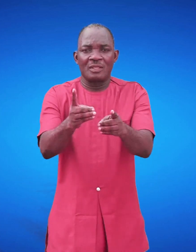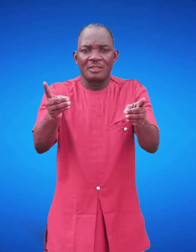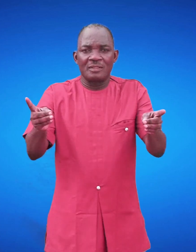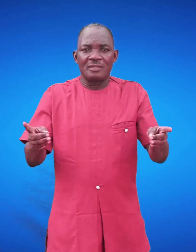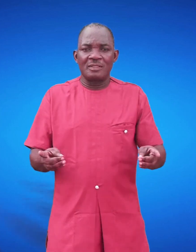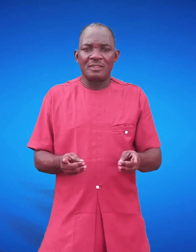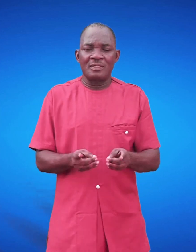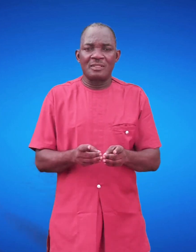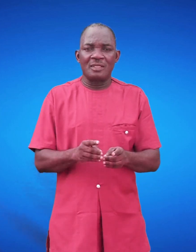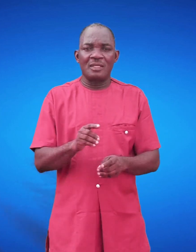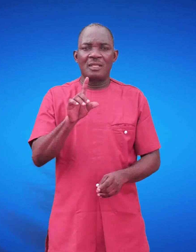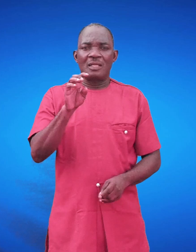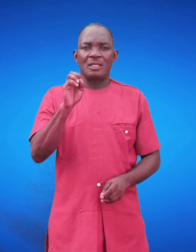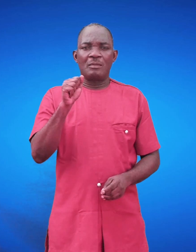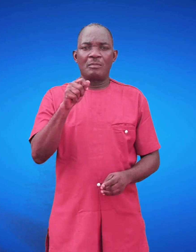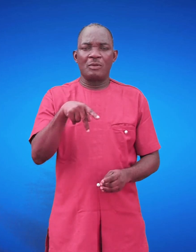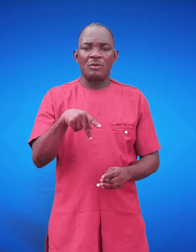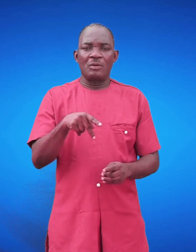District LEAP